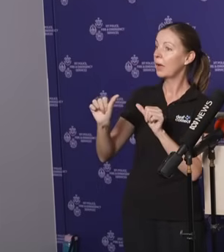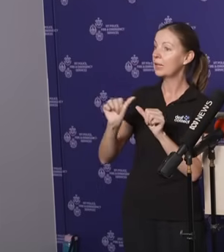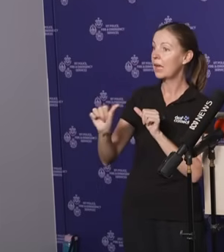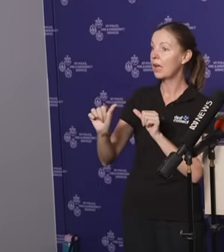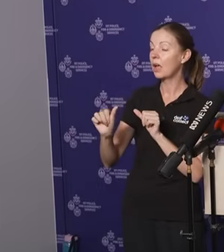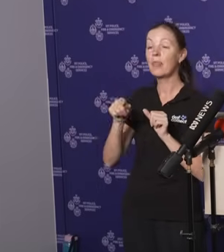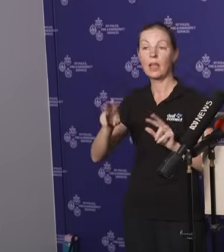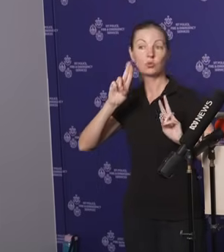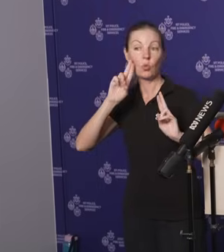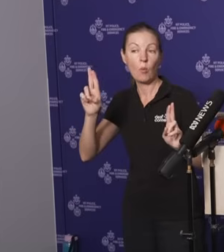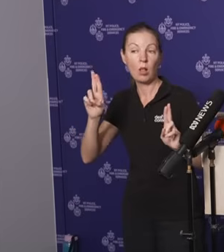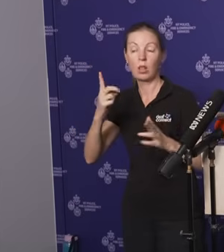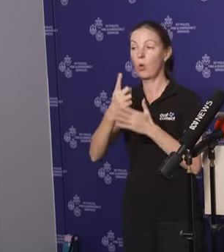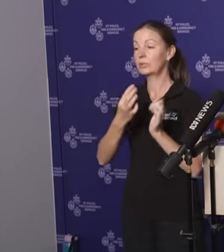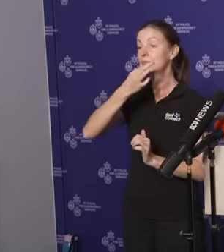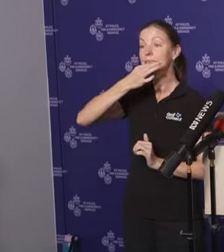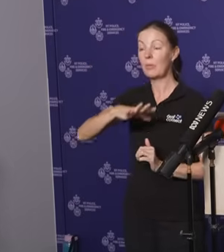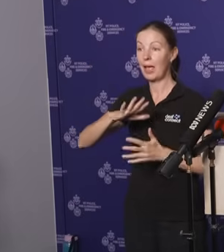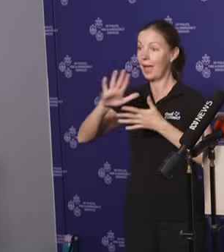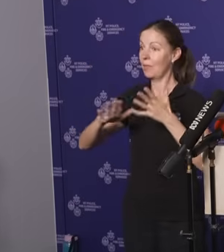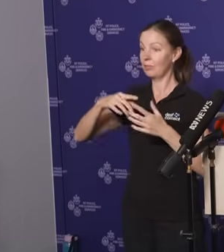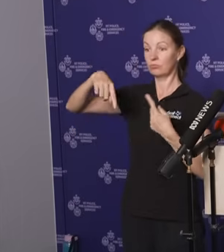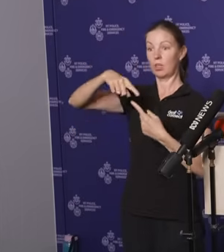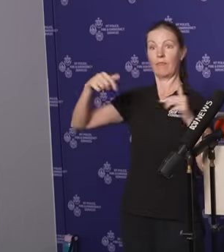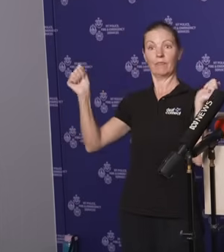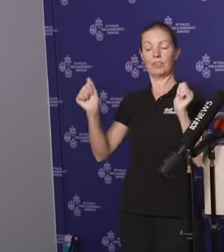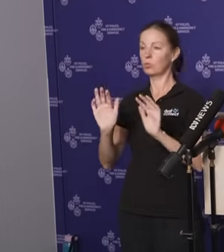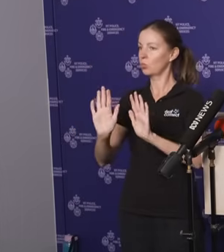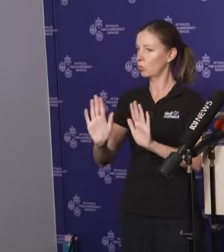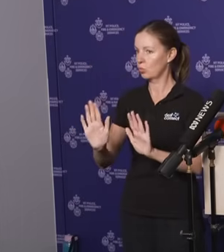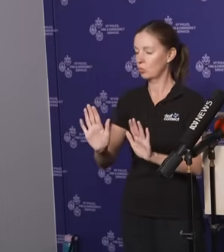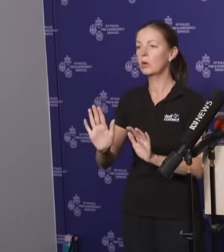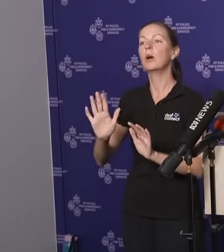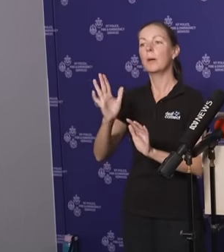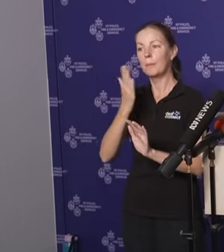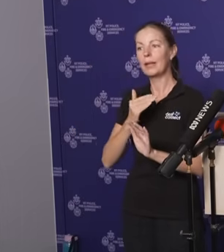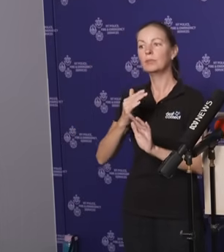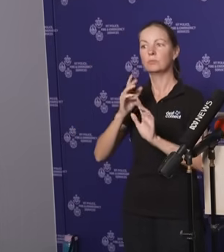so do not assume that the danger has passed until you have been advised that it has.